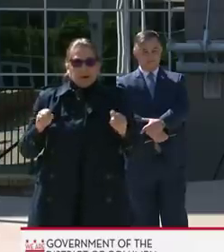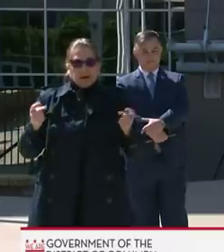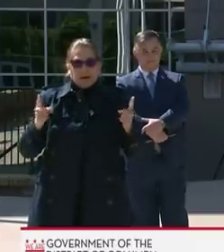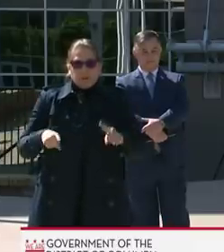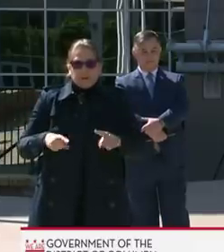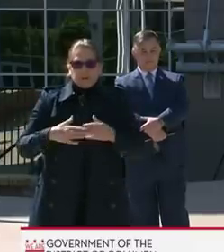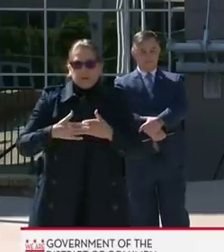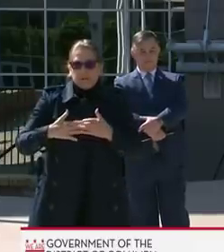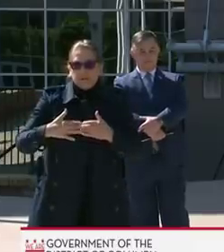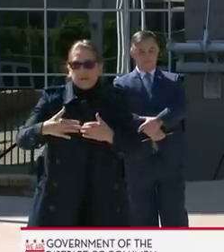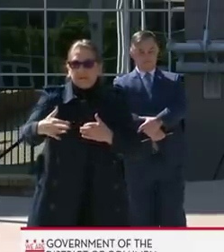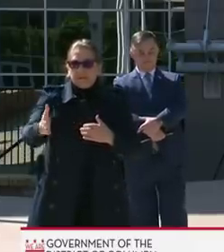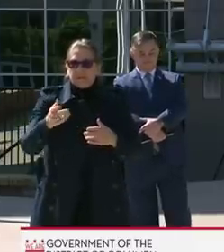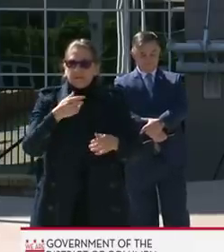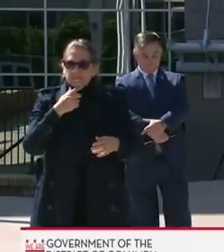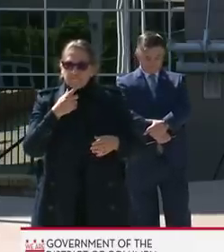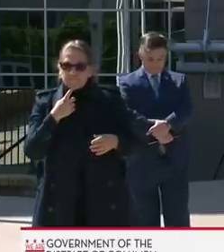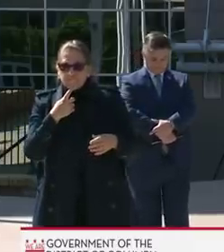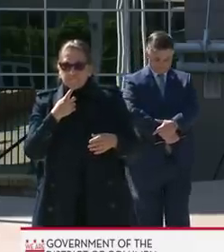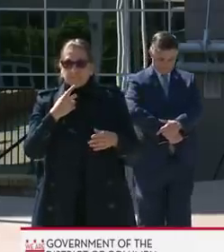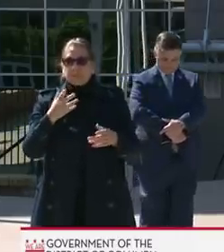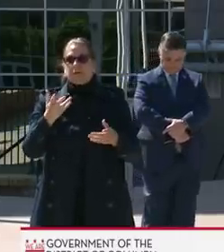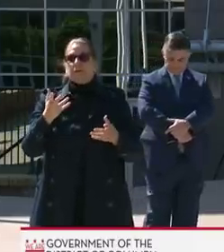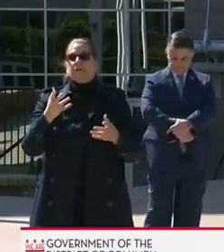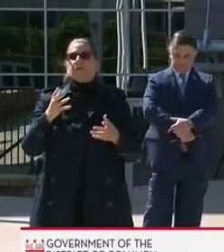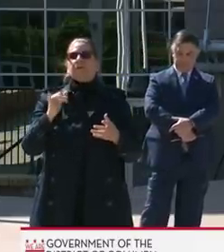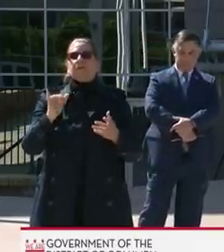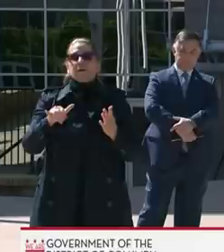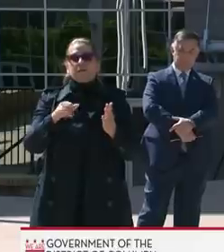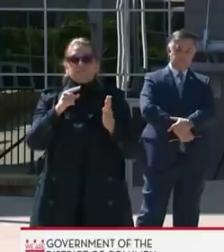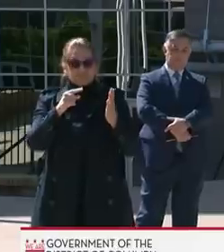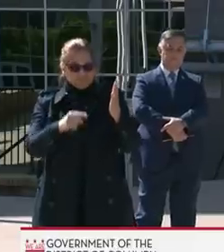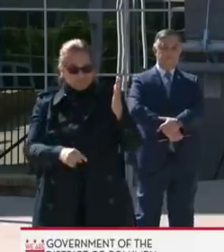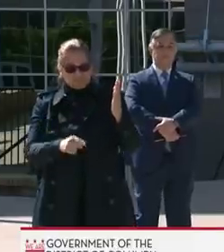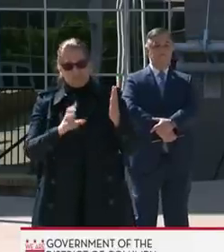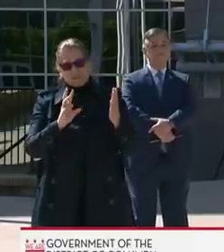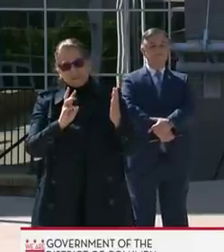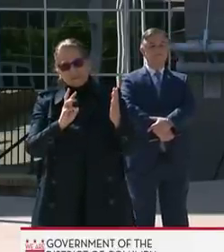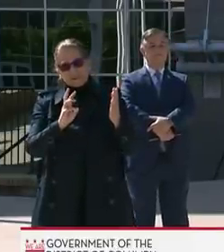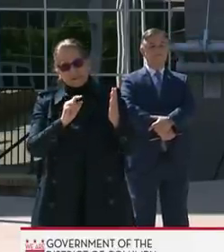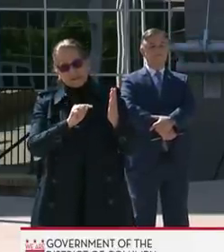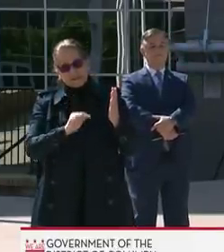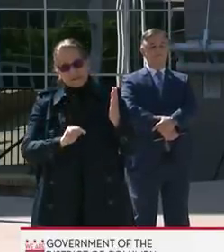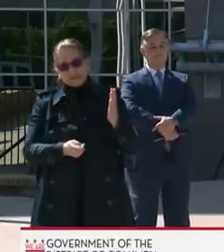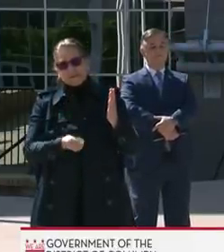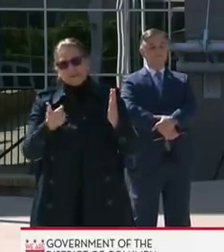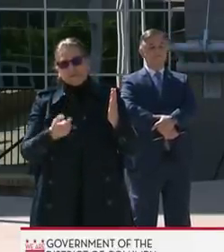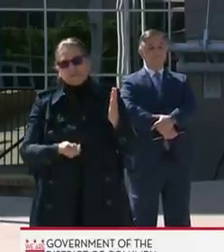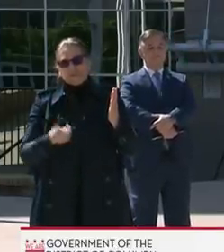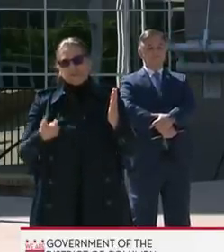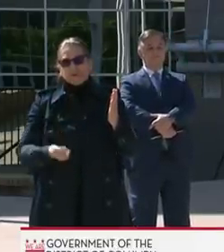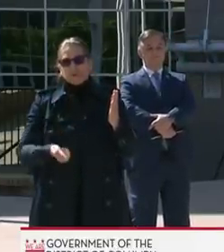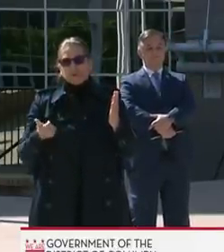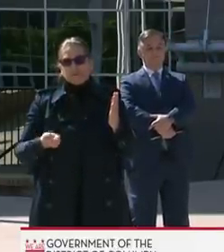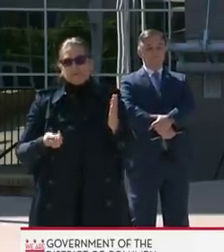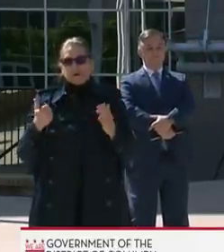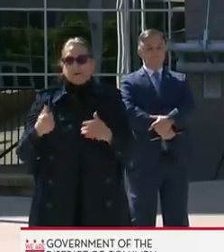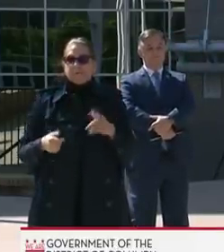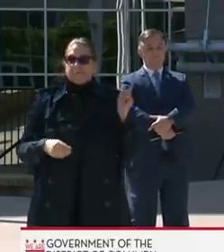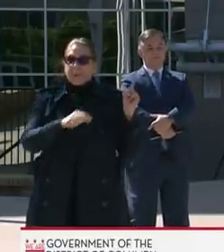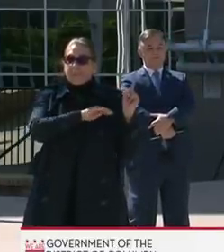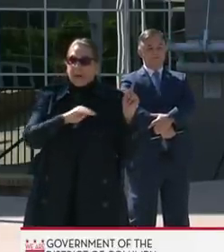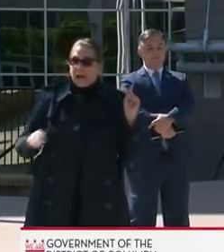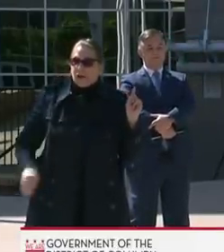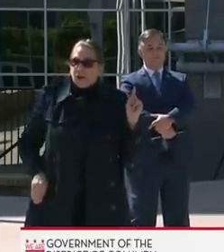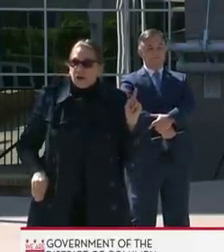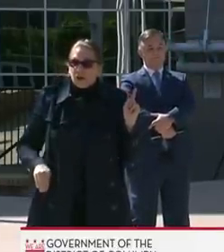dozen were taken out. I want to note that the mayor was unenthusiastic about some of the provisions. I disagreed